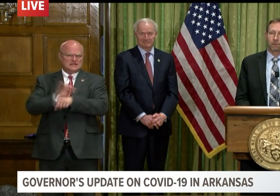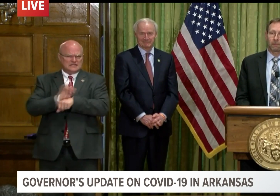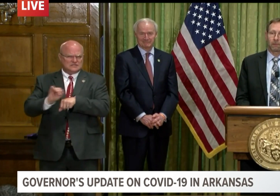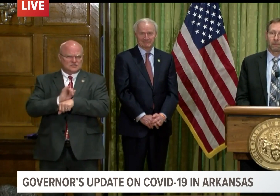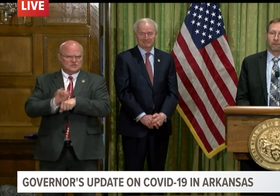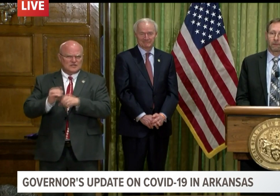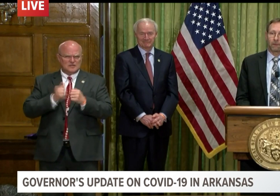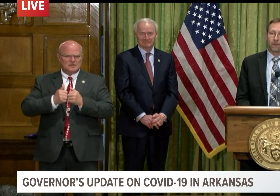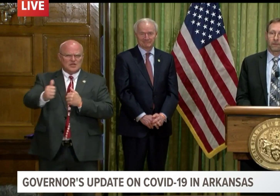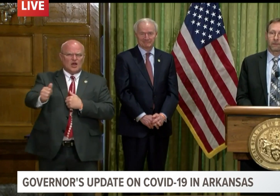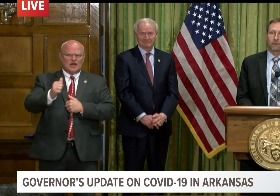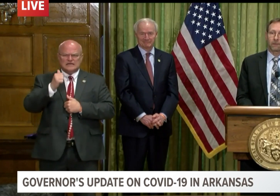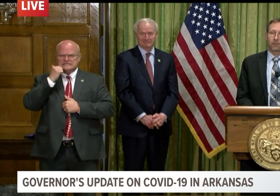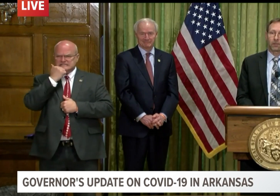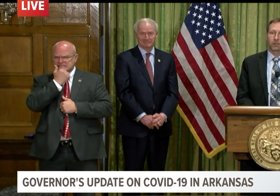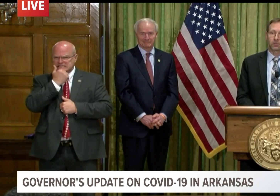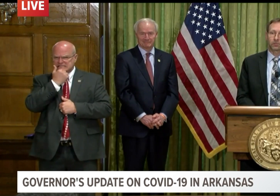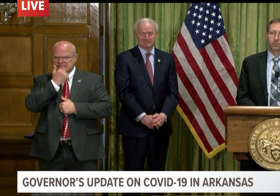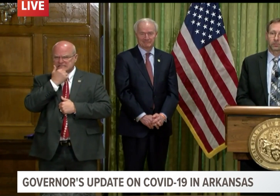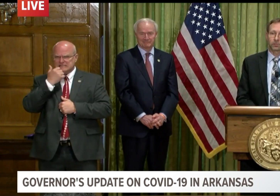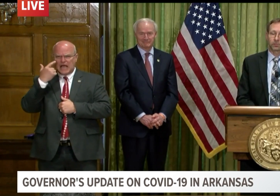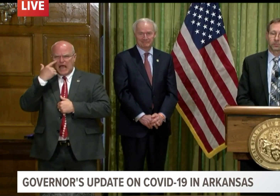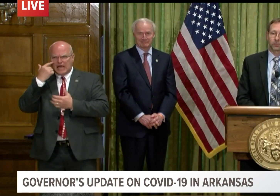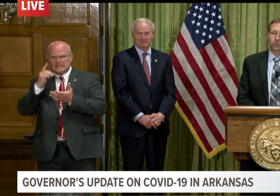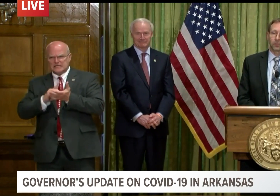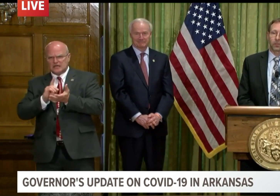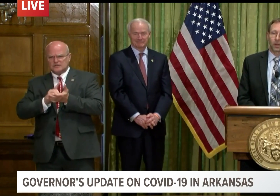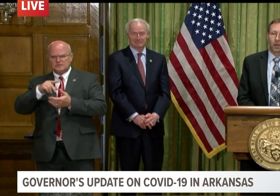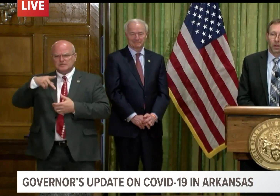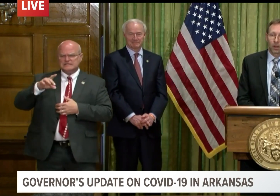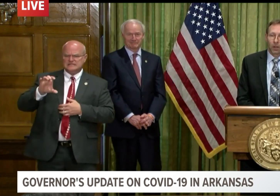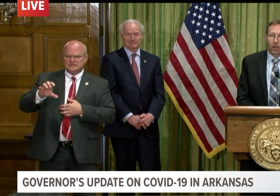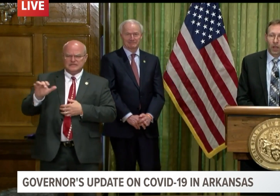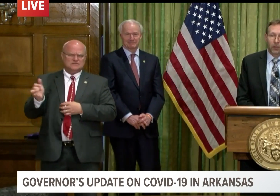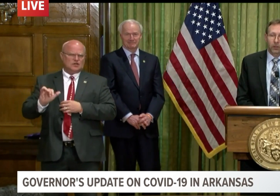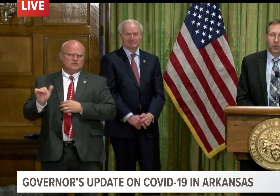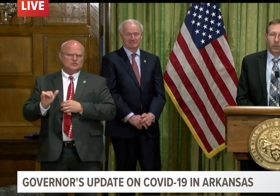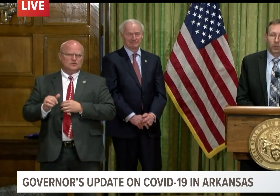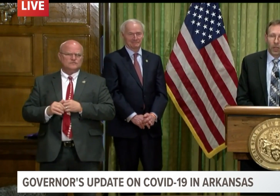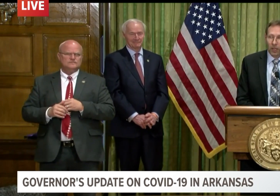industries beyond dentists, also optometrists, PCPs also?